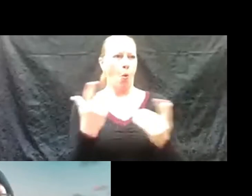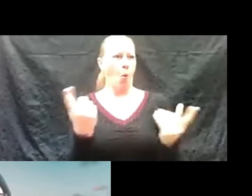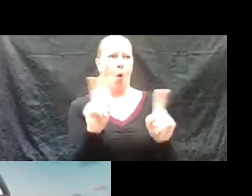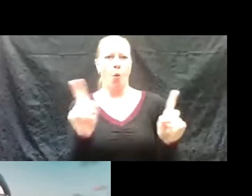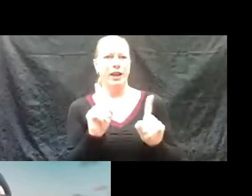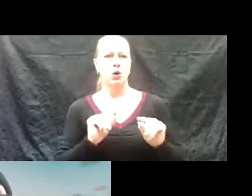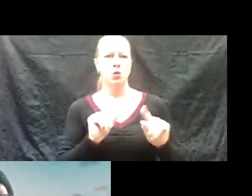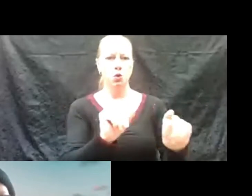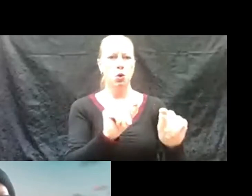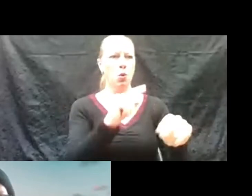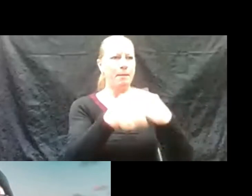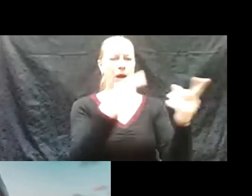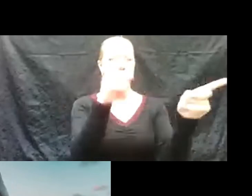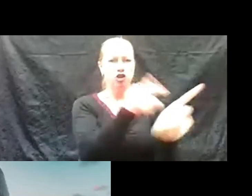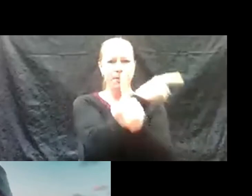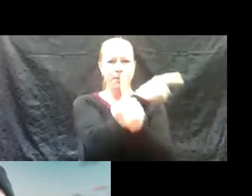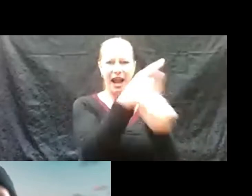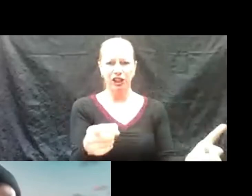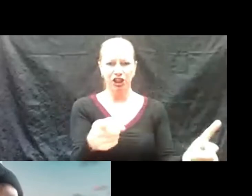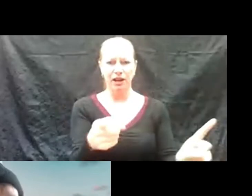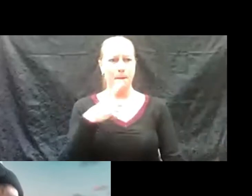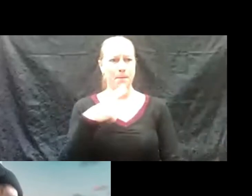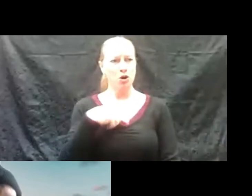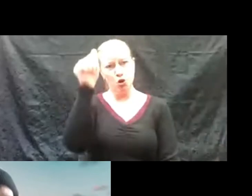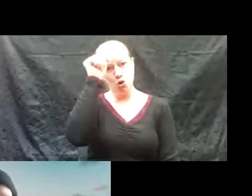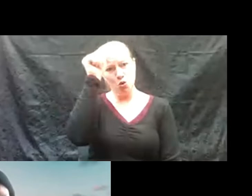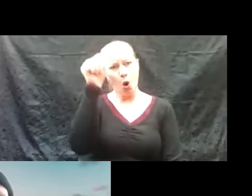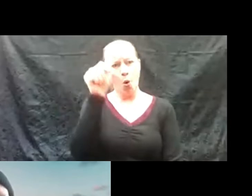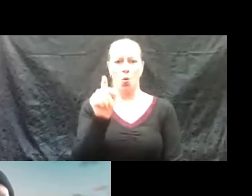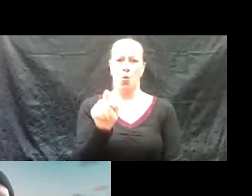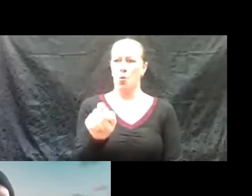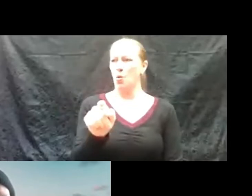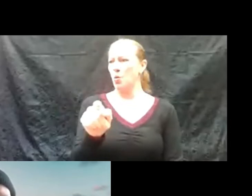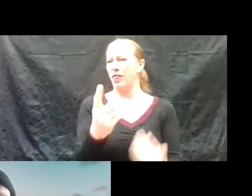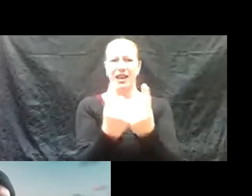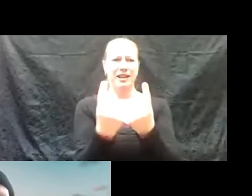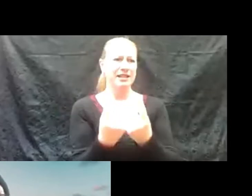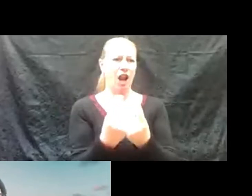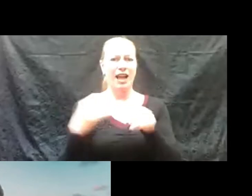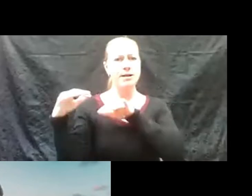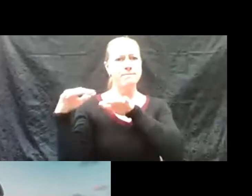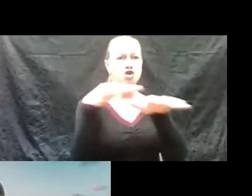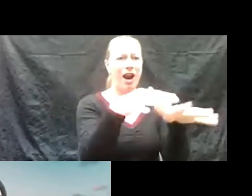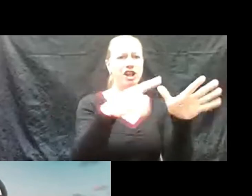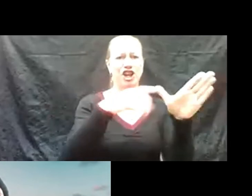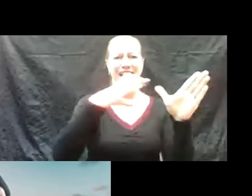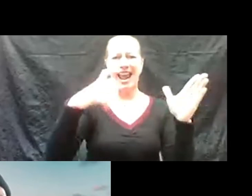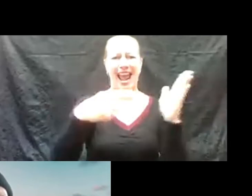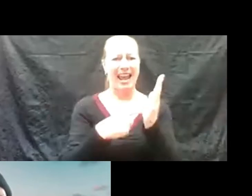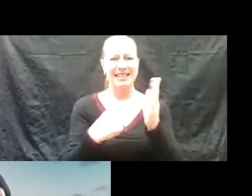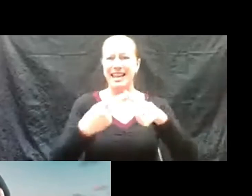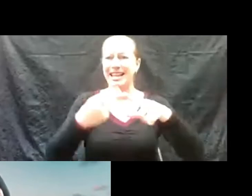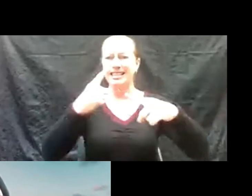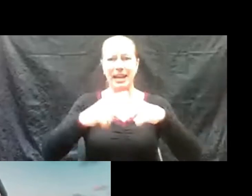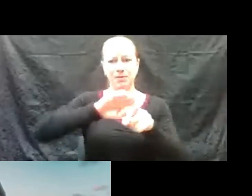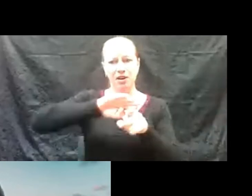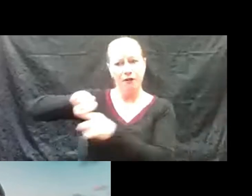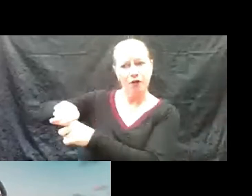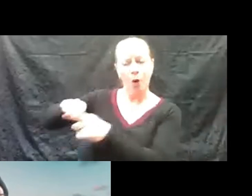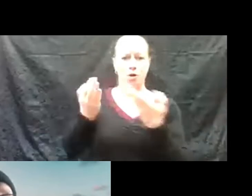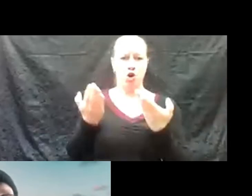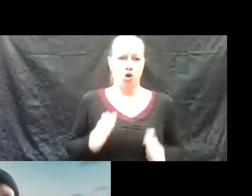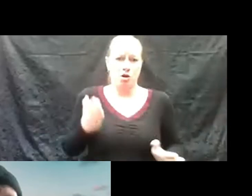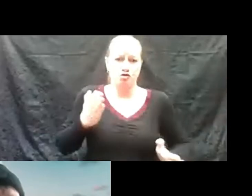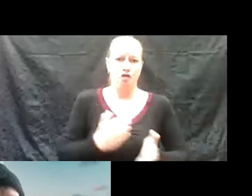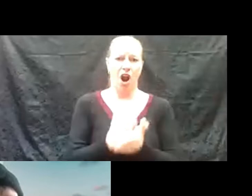address around discrimination. Because as you know, Juliana, and things like the Immigration Act, it's exempt from the Human Rights Act. And there's